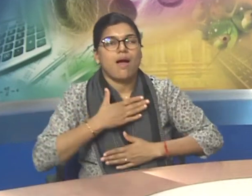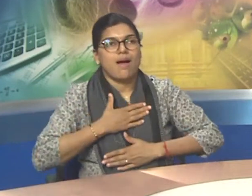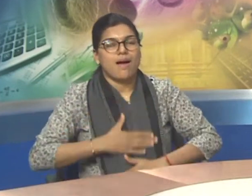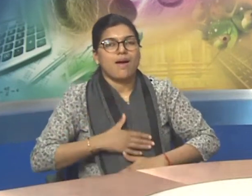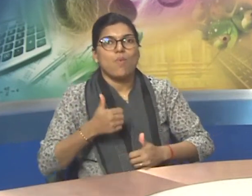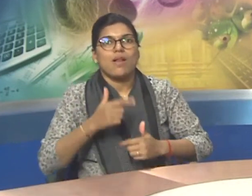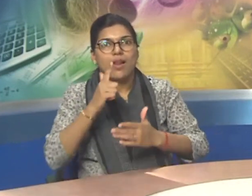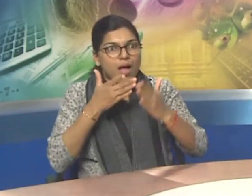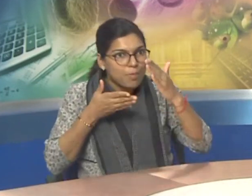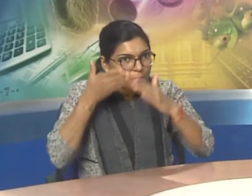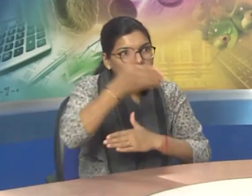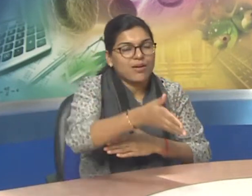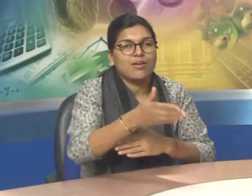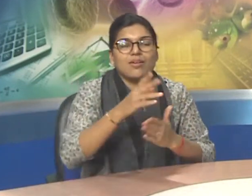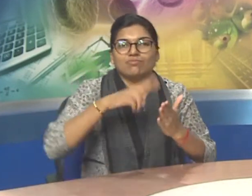inquirer.